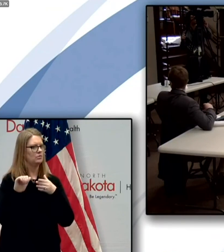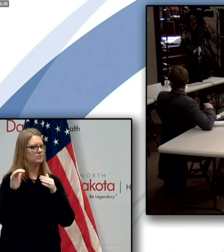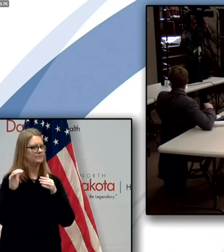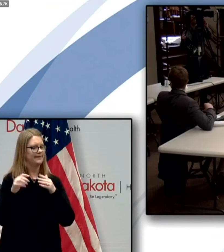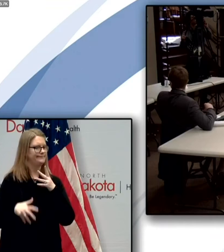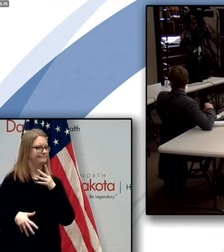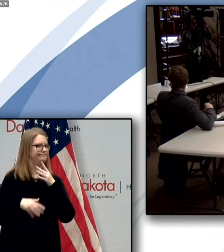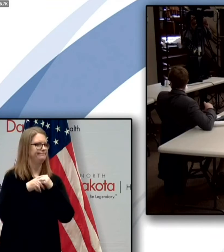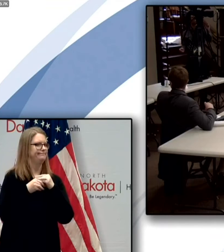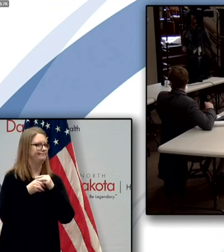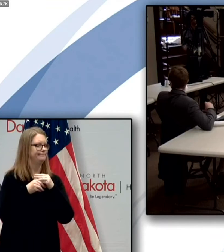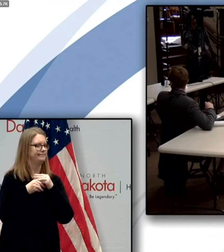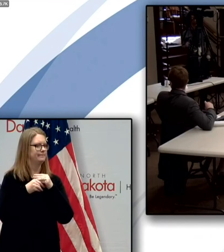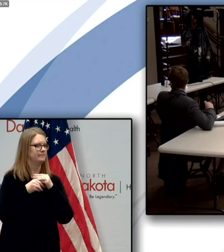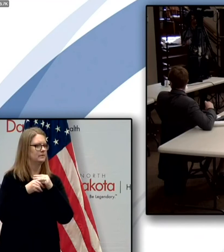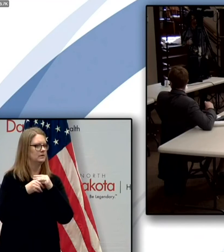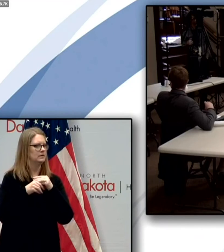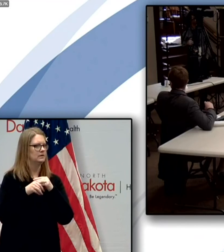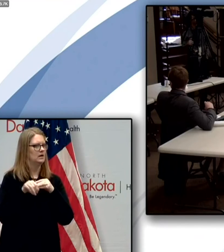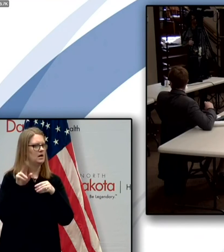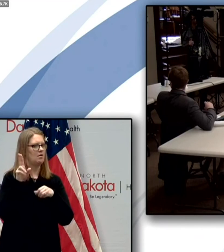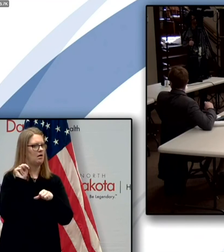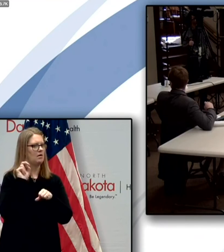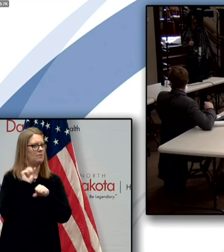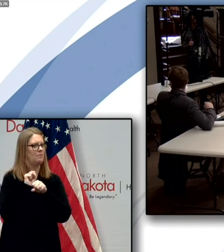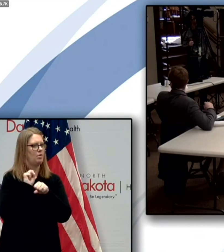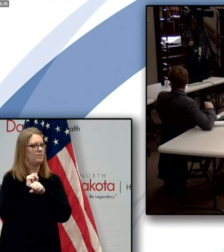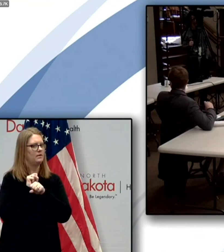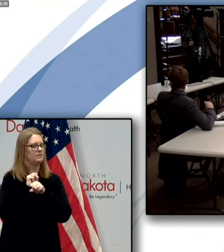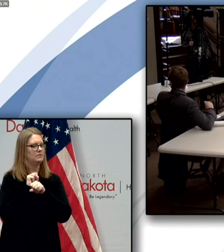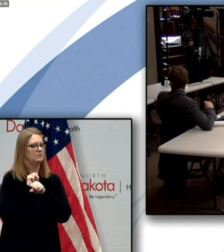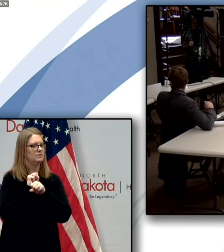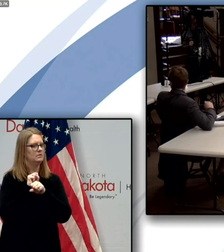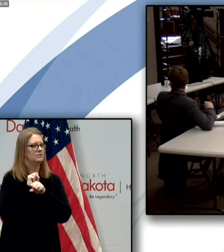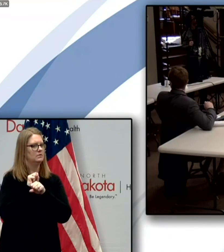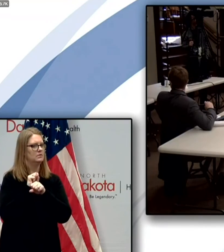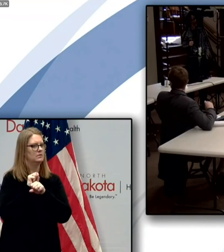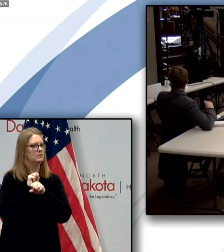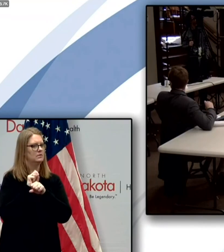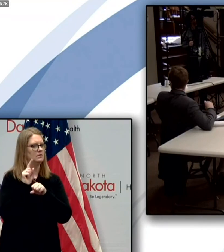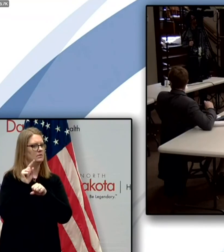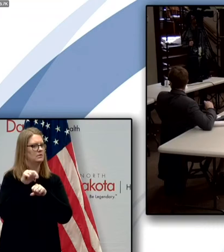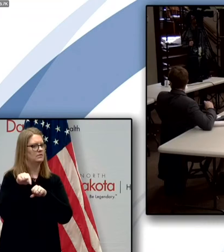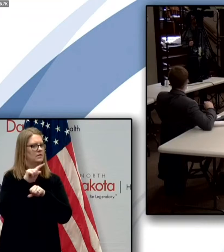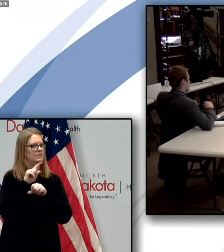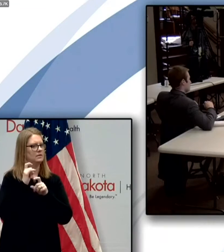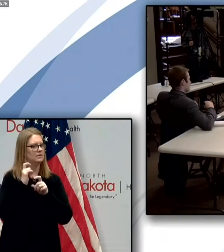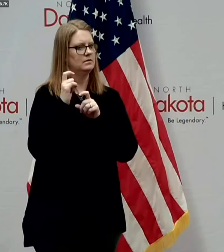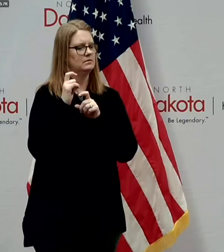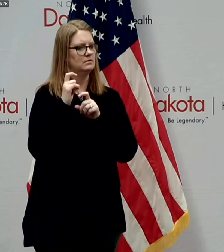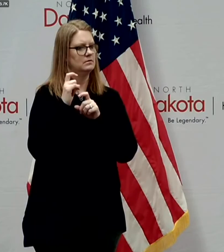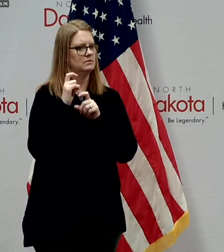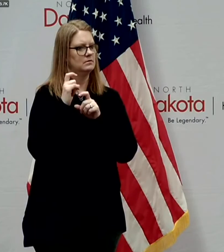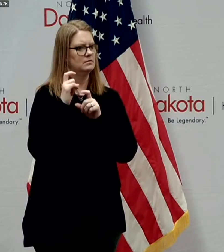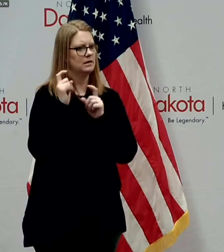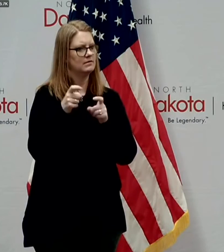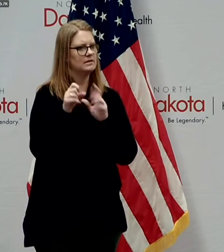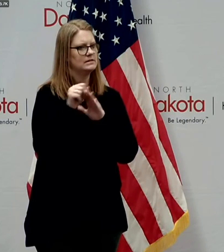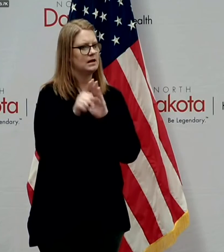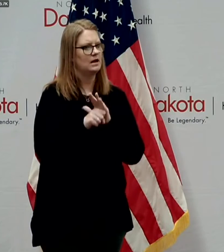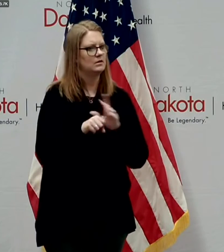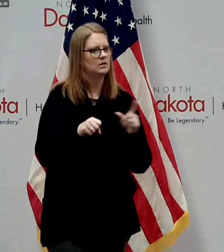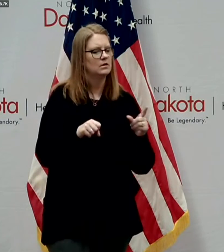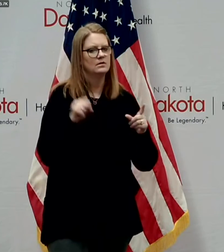enhancements on unemployment, have those been started to be issued in the state? I know that that's